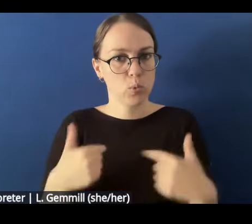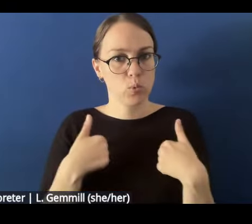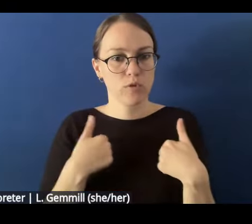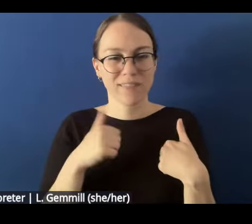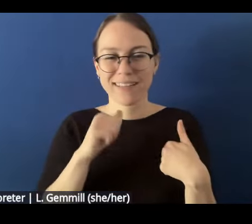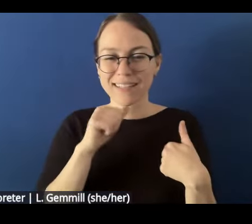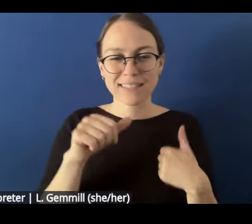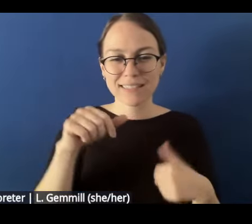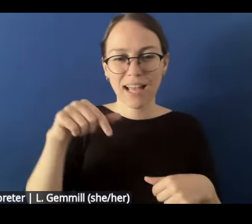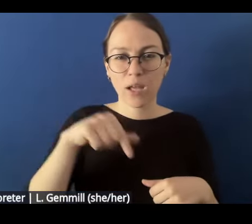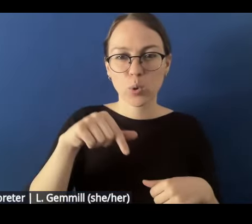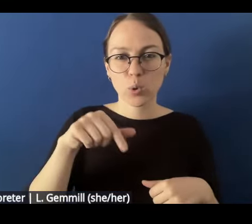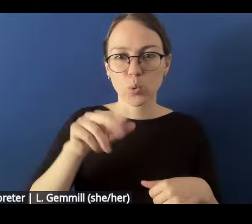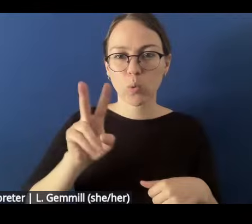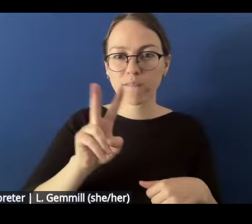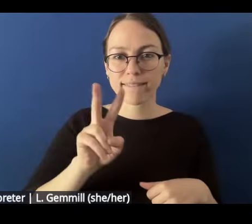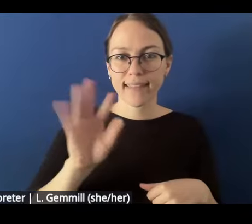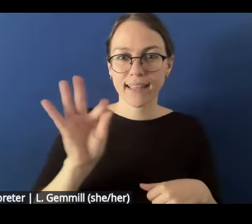It's almost like